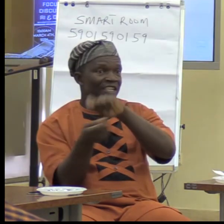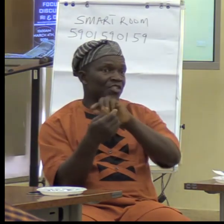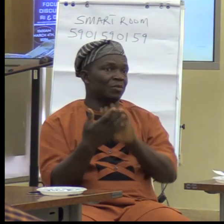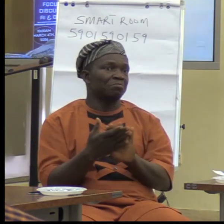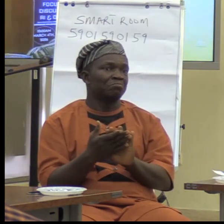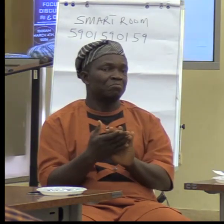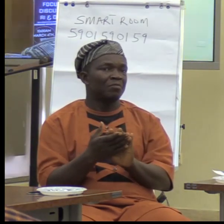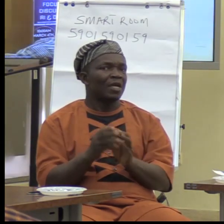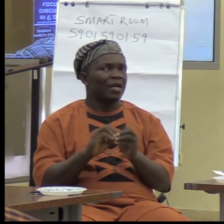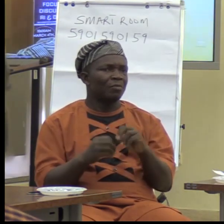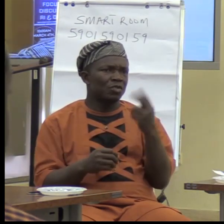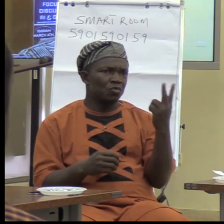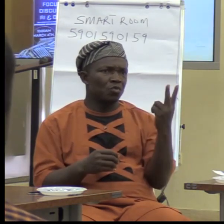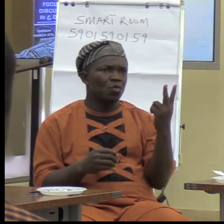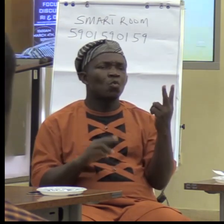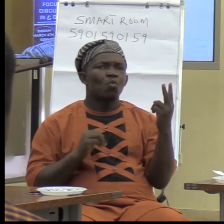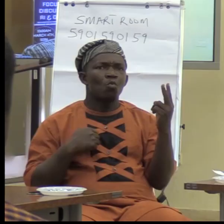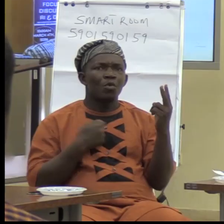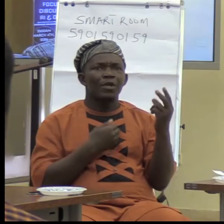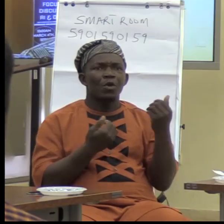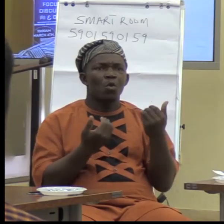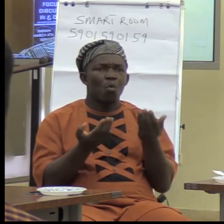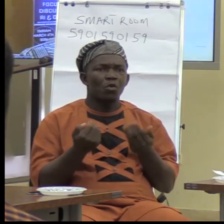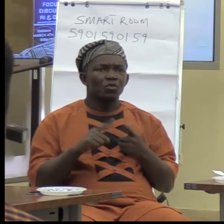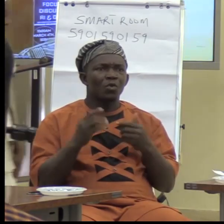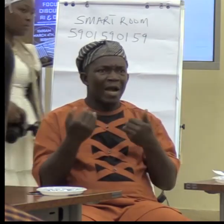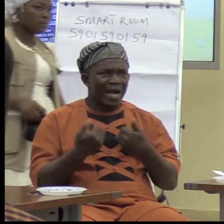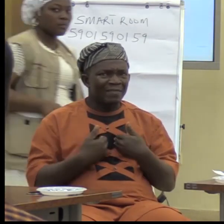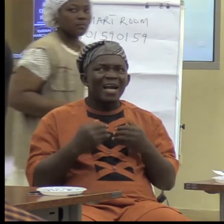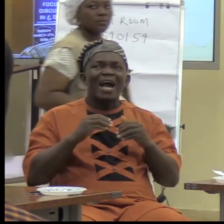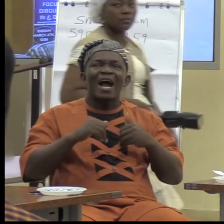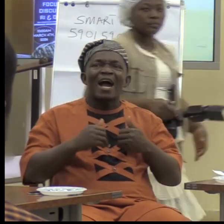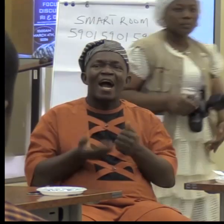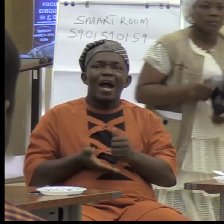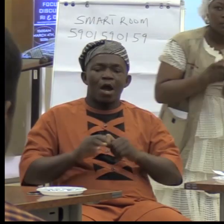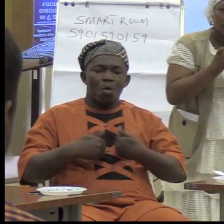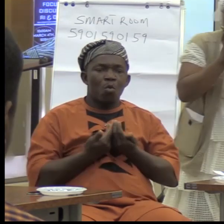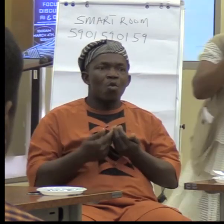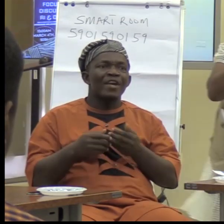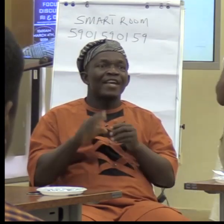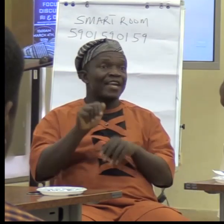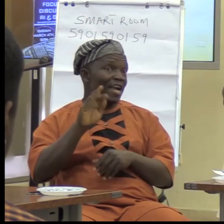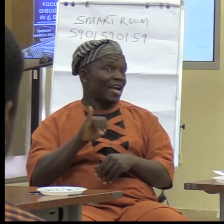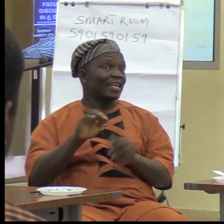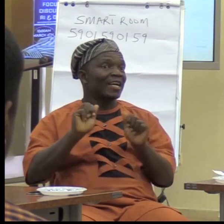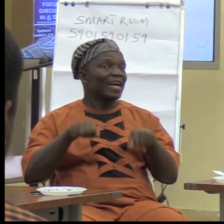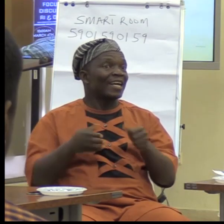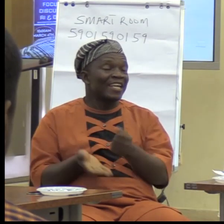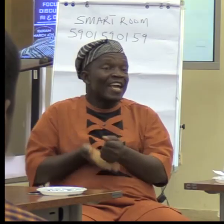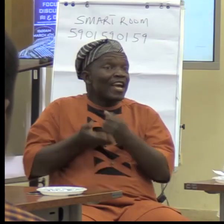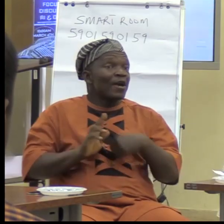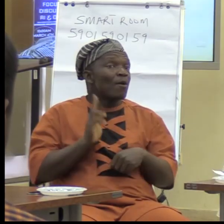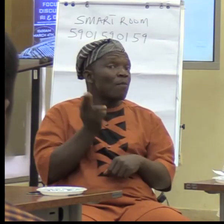having AI assist us in learning, right? So we are looking at